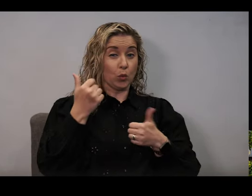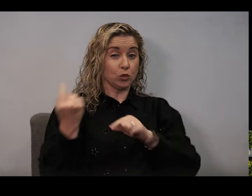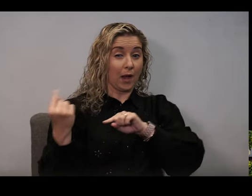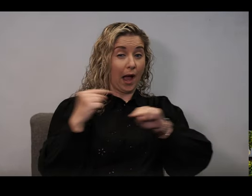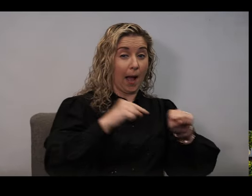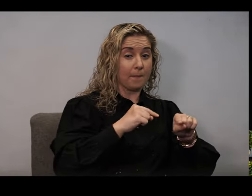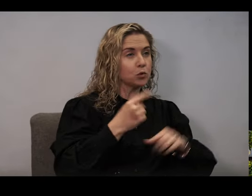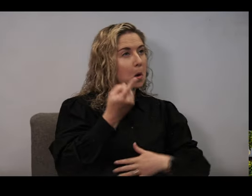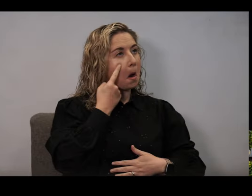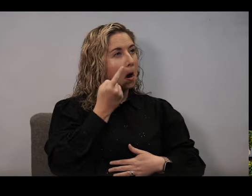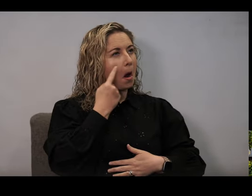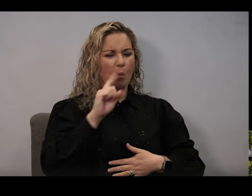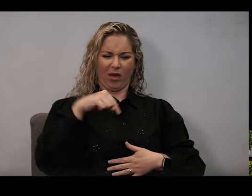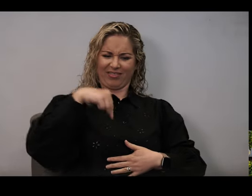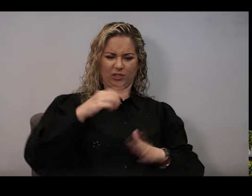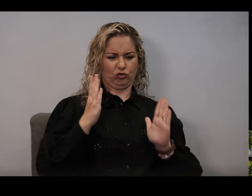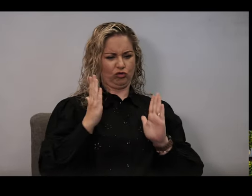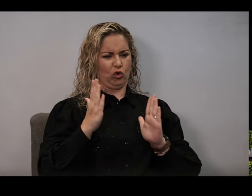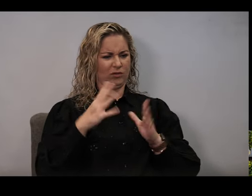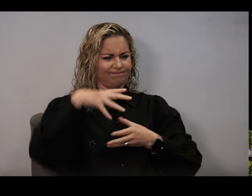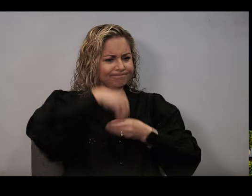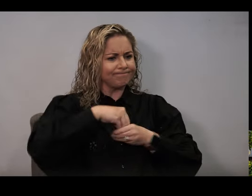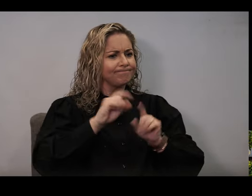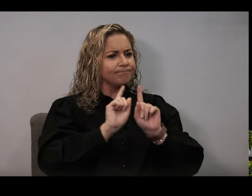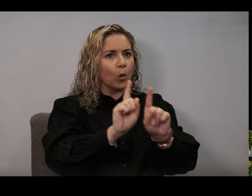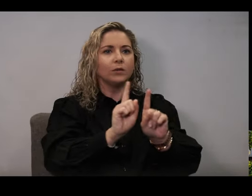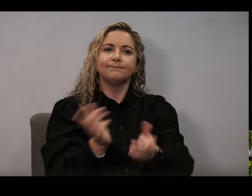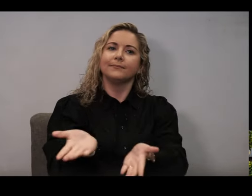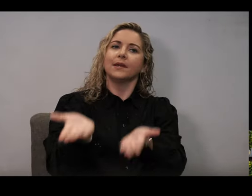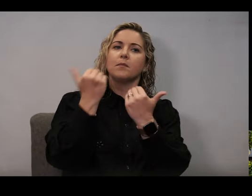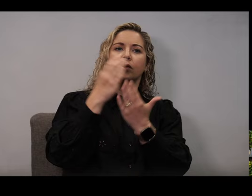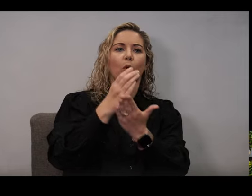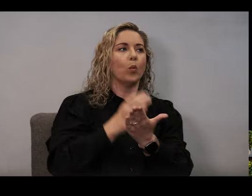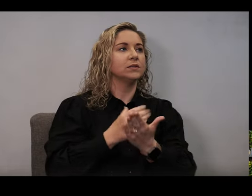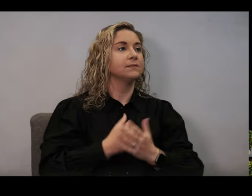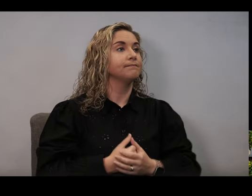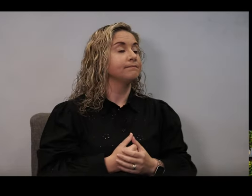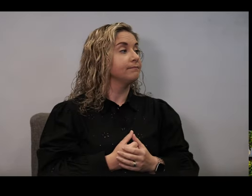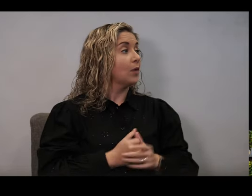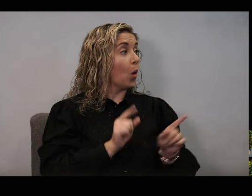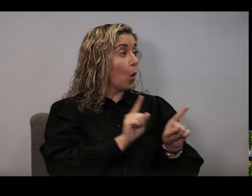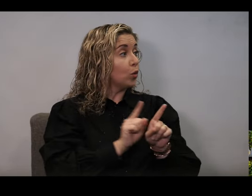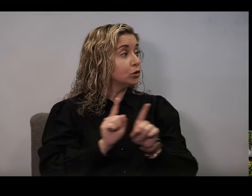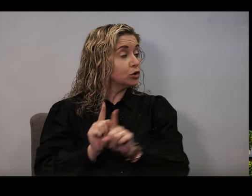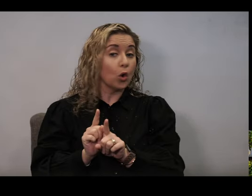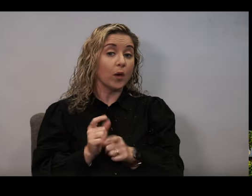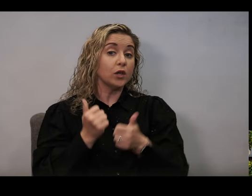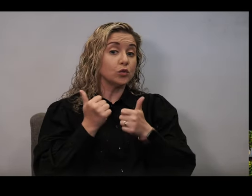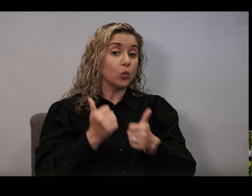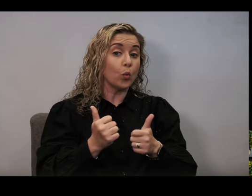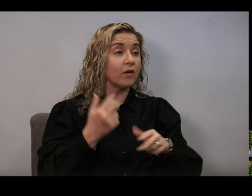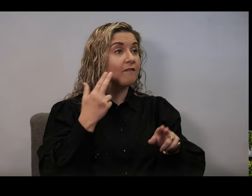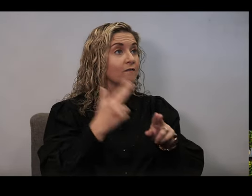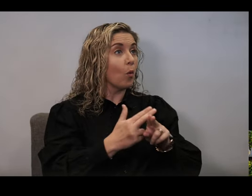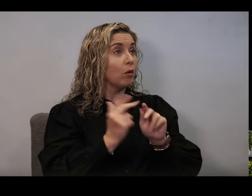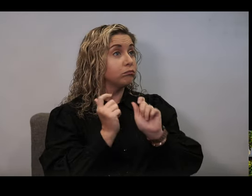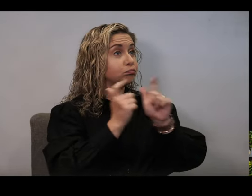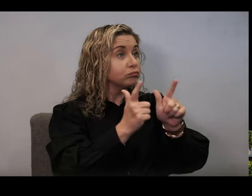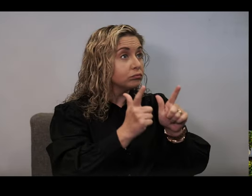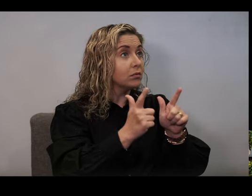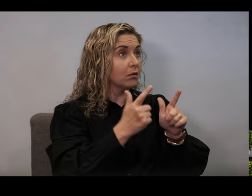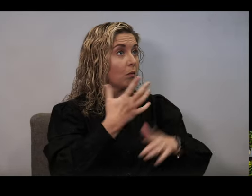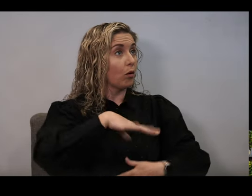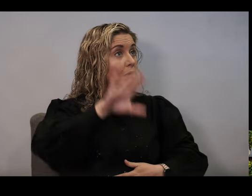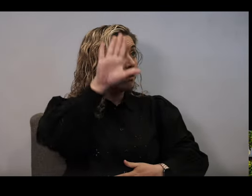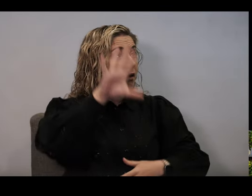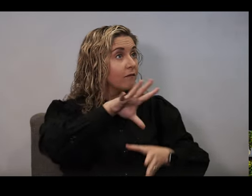as a church. So I want to encourage you to get along to startup if that's you. Also super helpful for landing in a growth group. So if that's you, get along